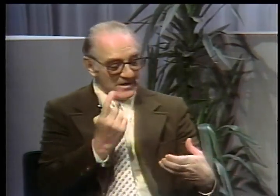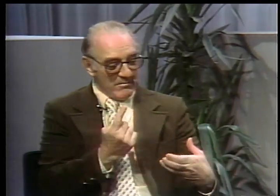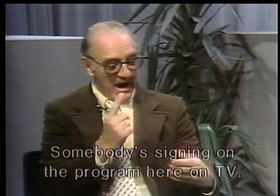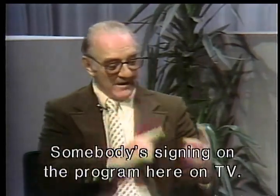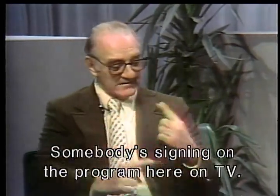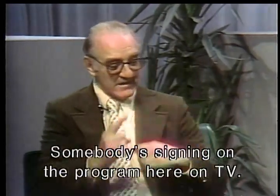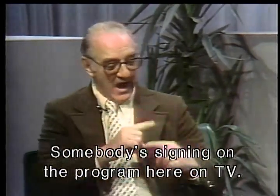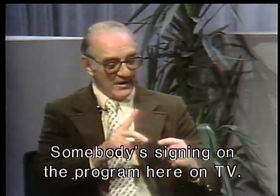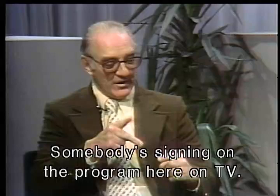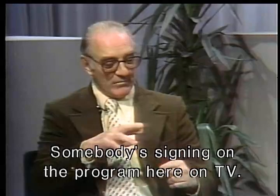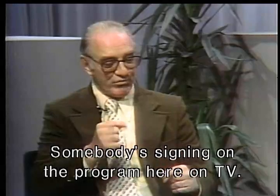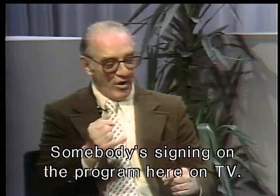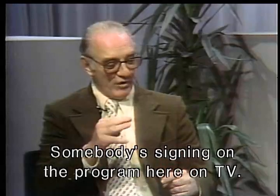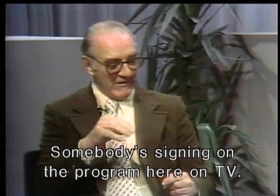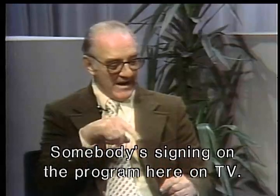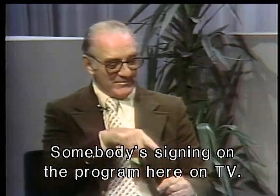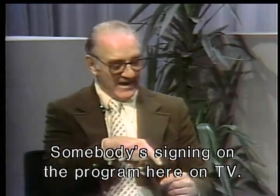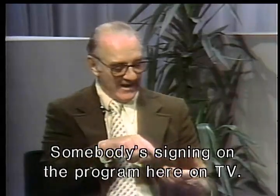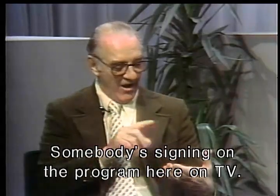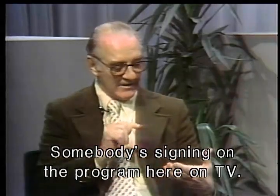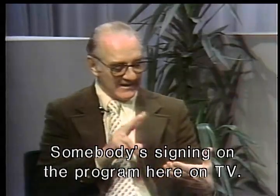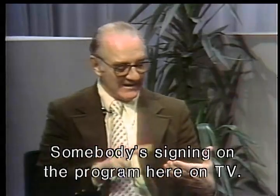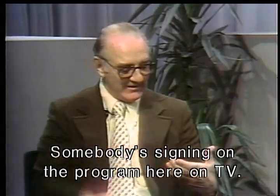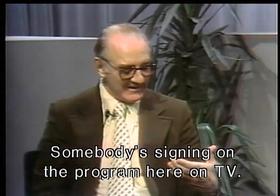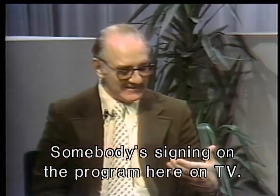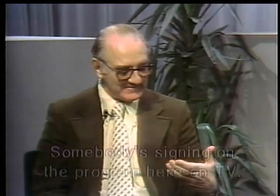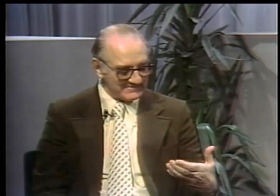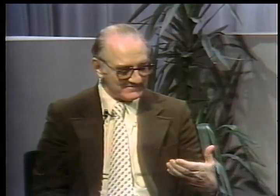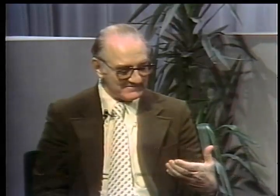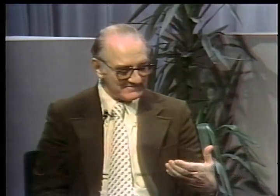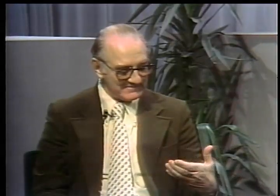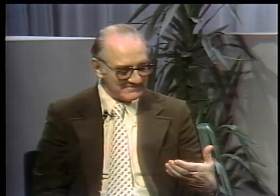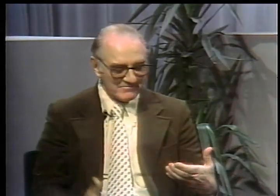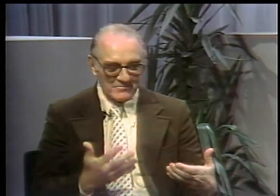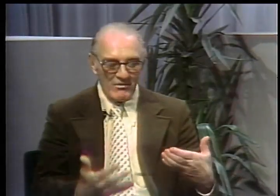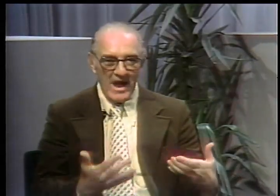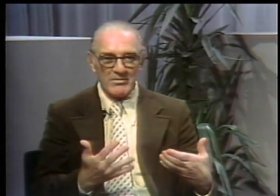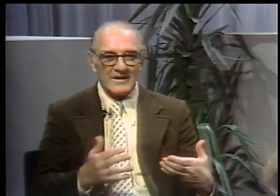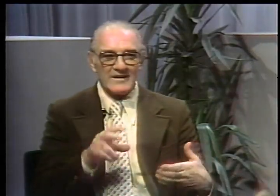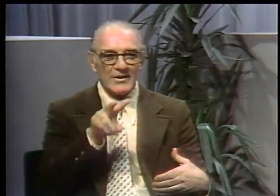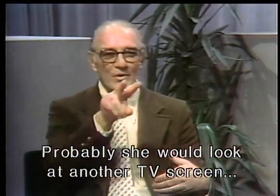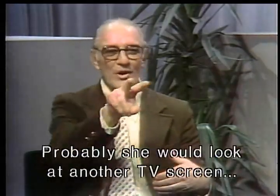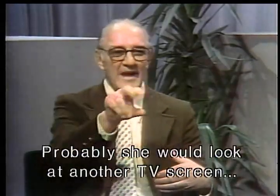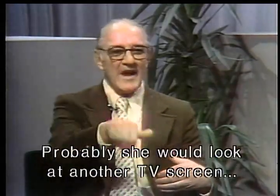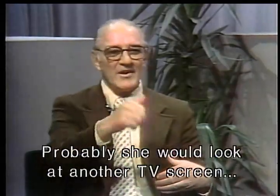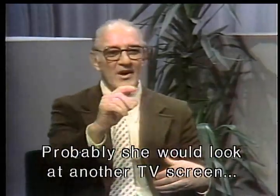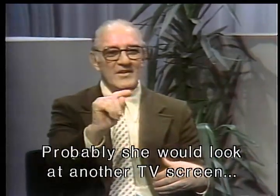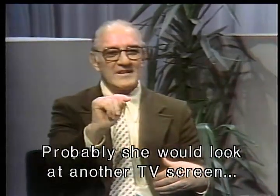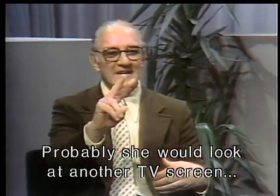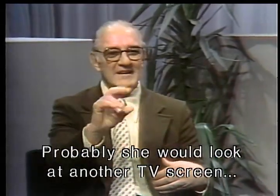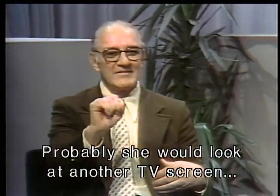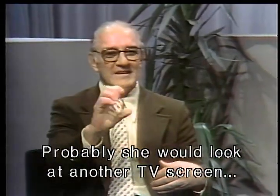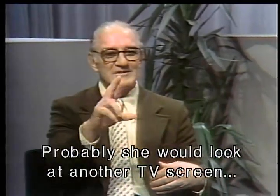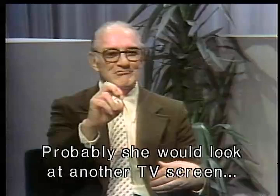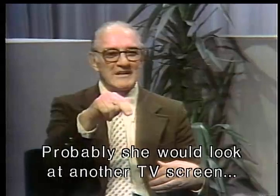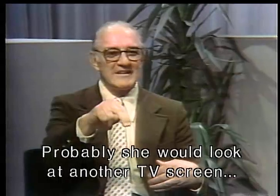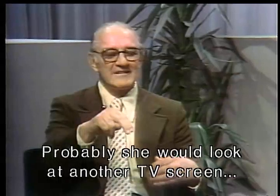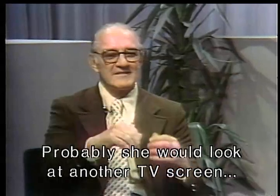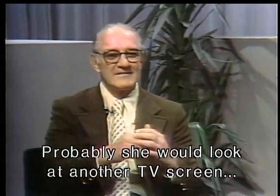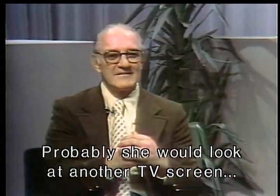Somebody signing the program day on TV. Probably look at another TV screen